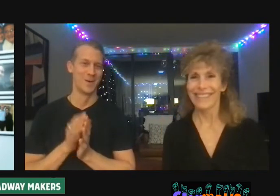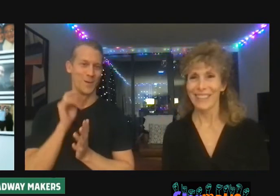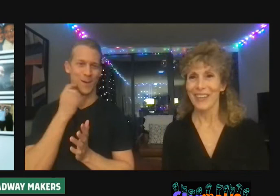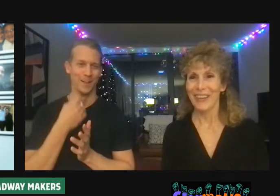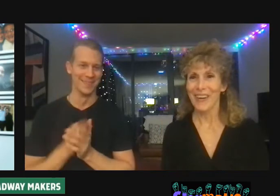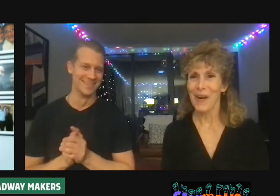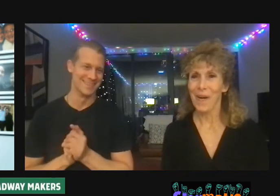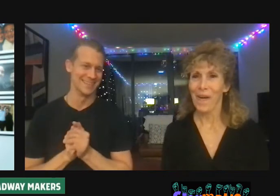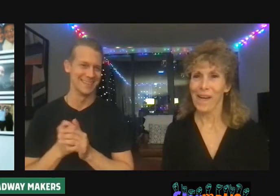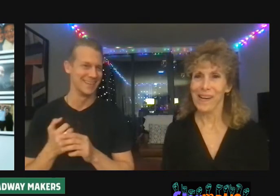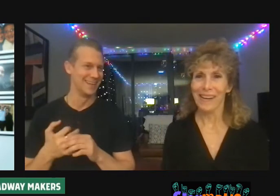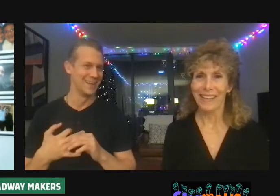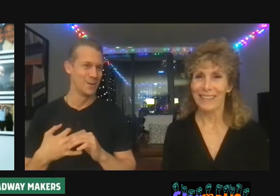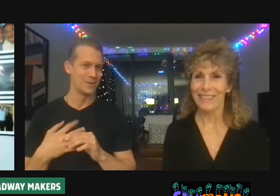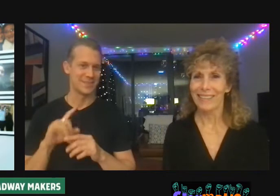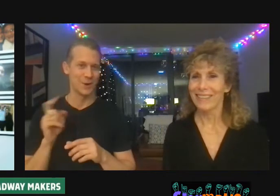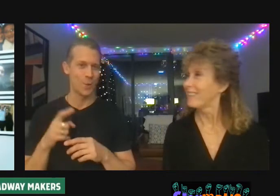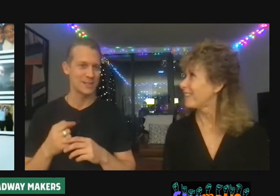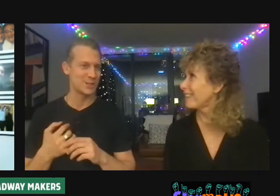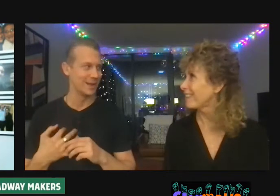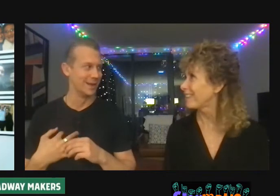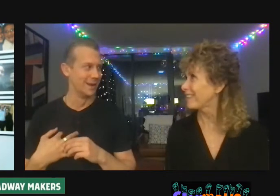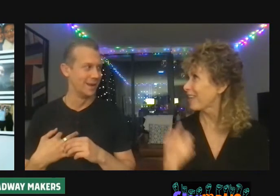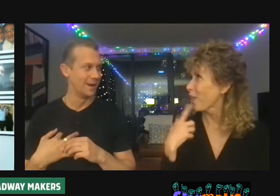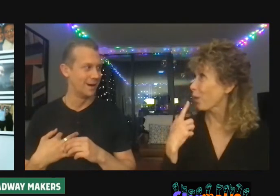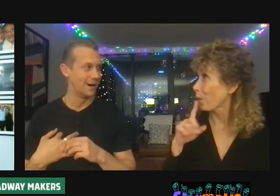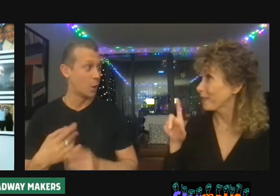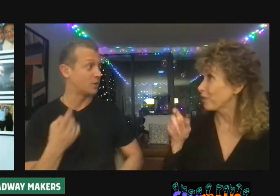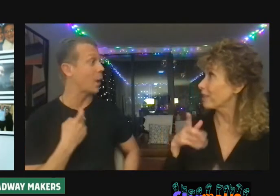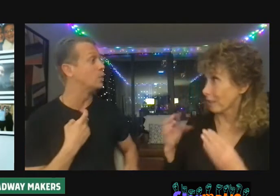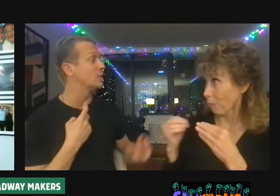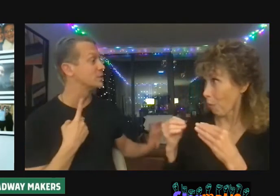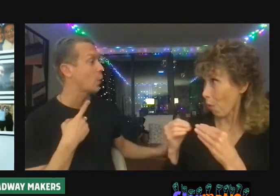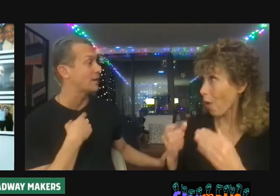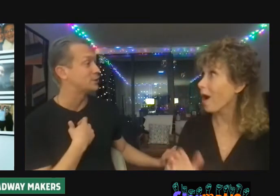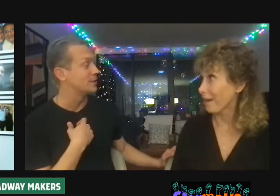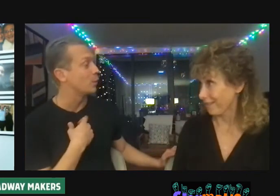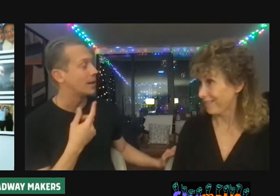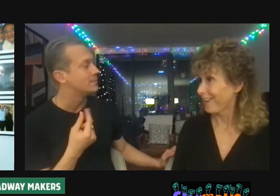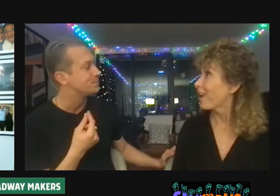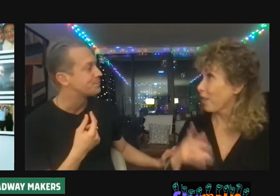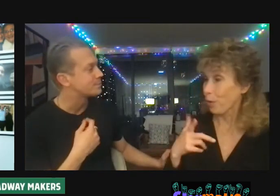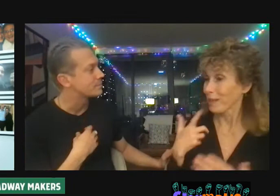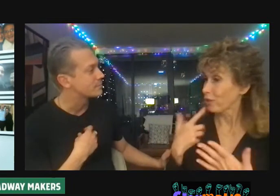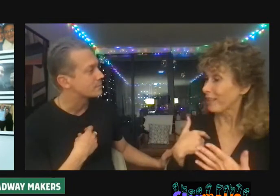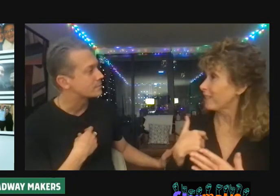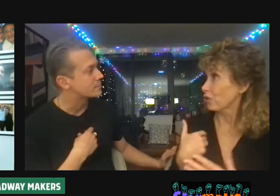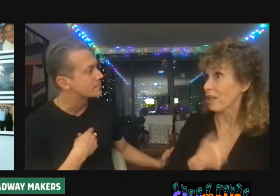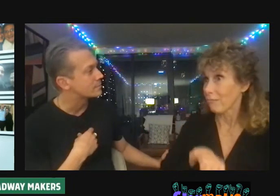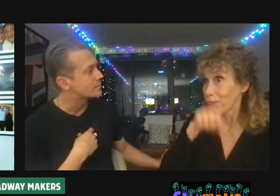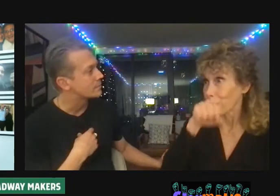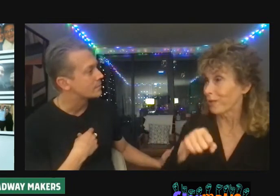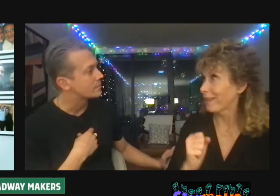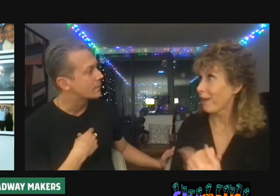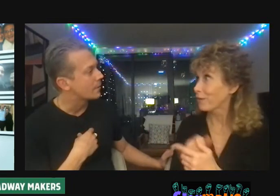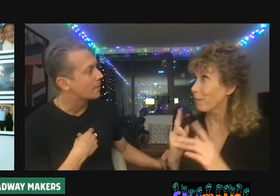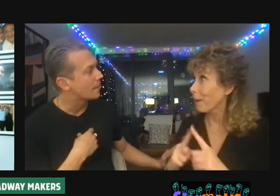Good, cool. What's the question? Oh, what's the question? What? The question is,